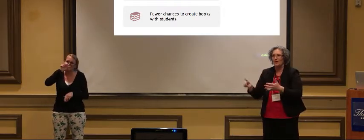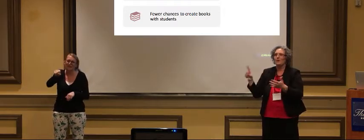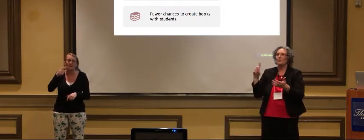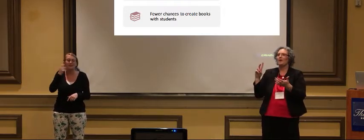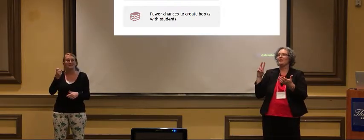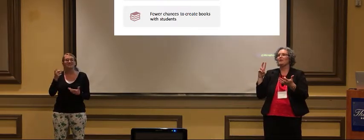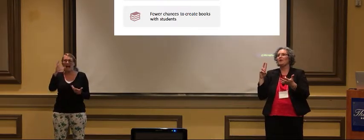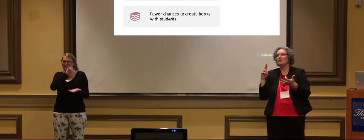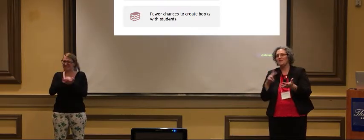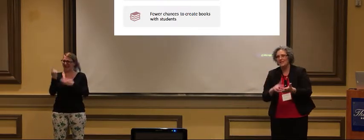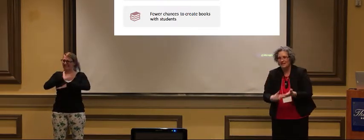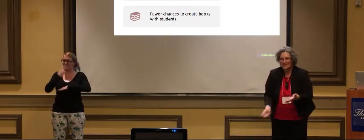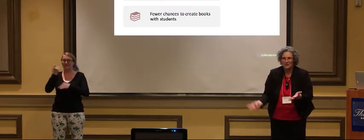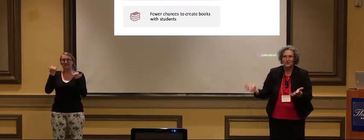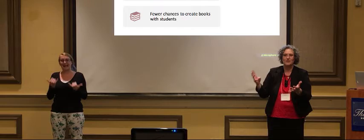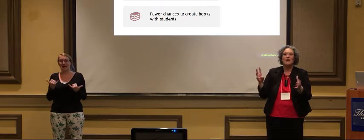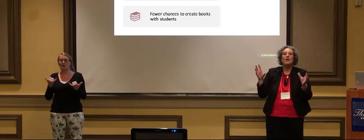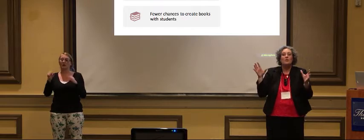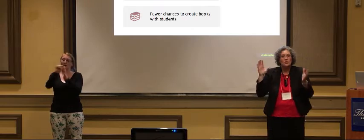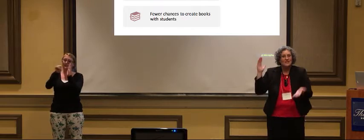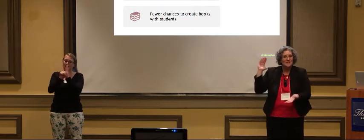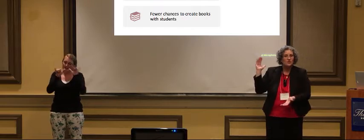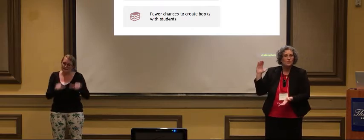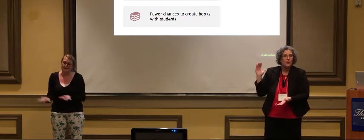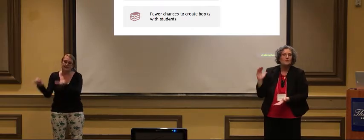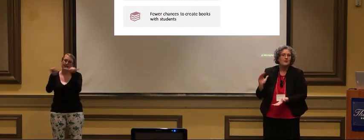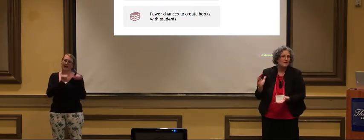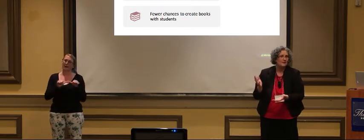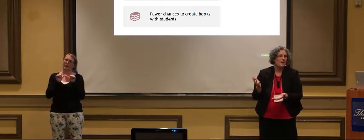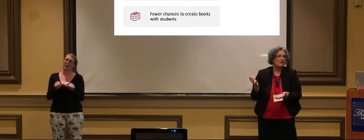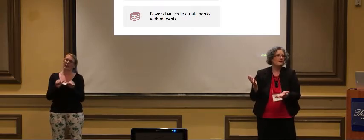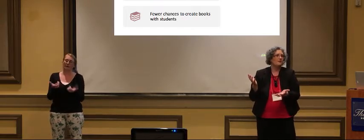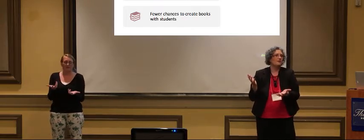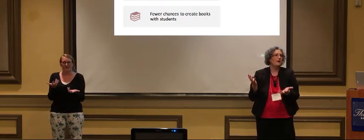the rigor, with the state standards, those